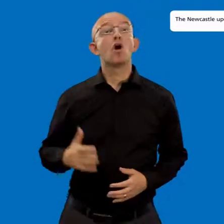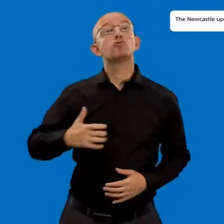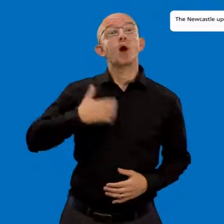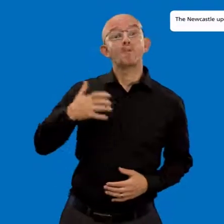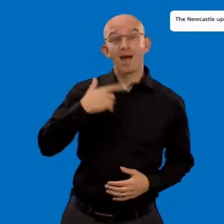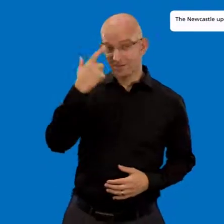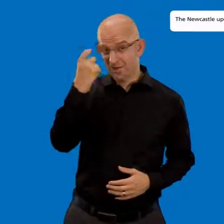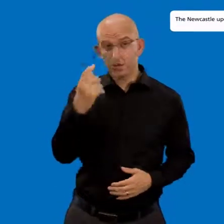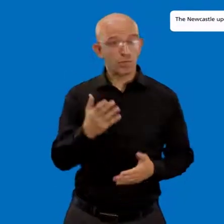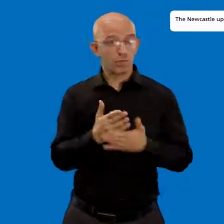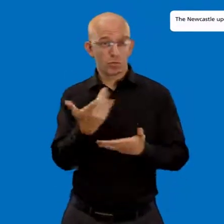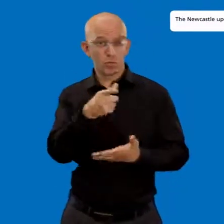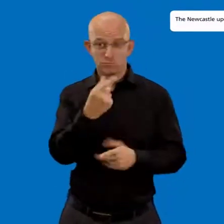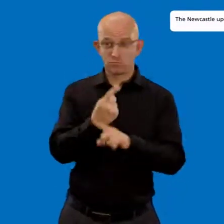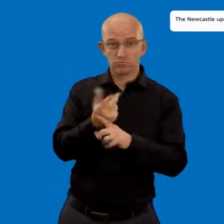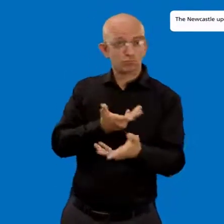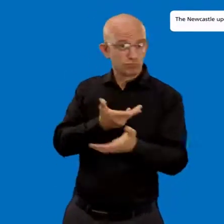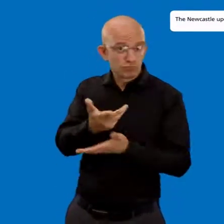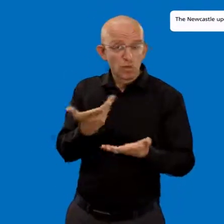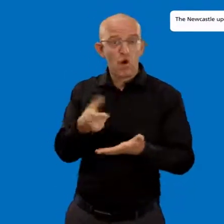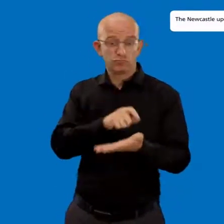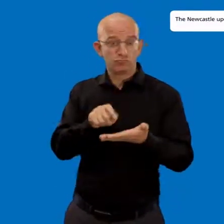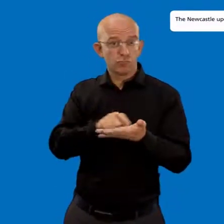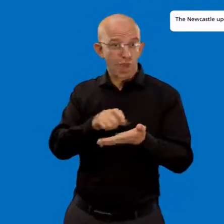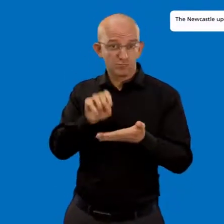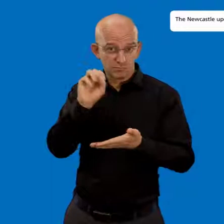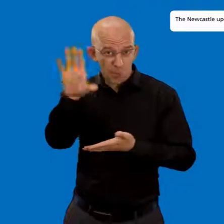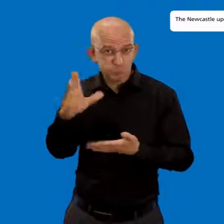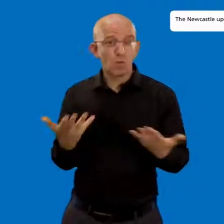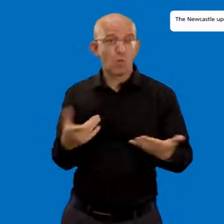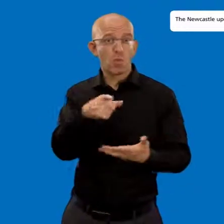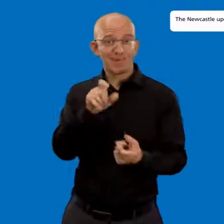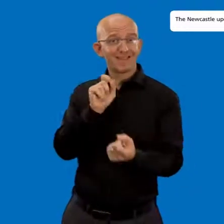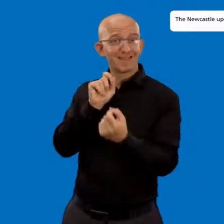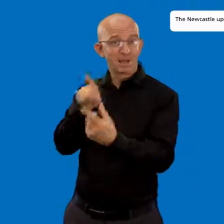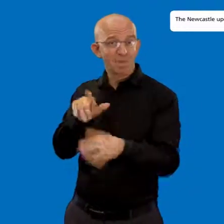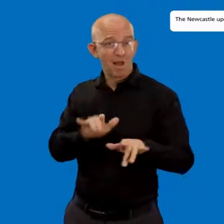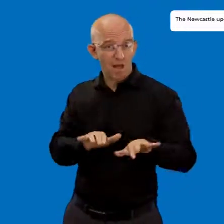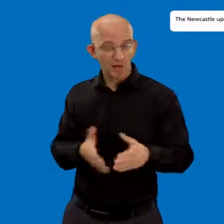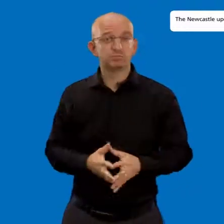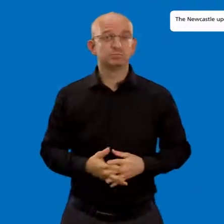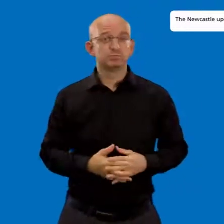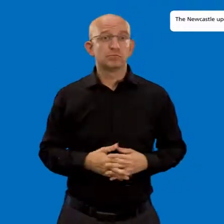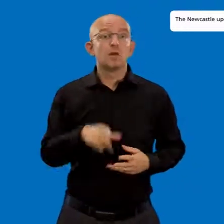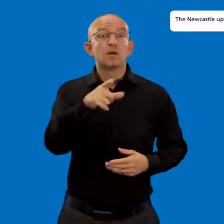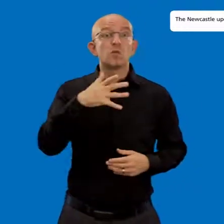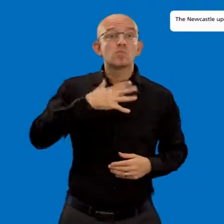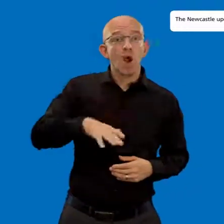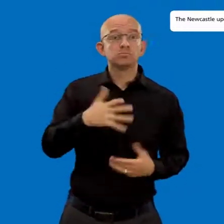A complaint may be made verbally, in writing, or electronically. If you wish